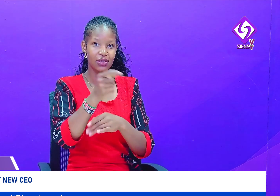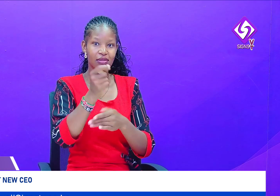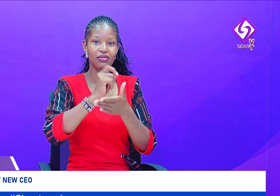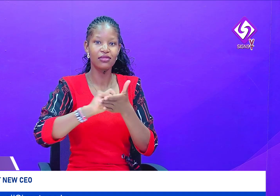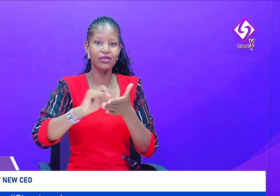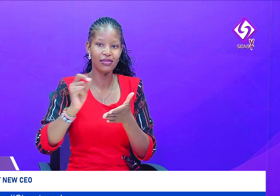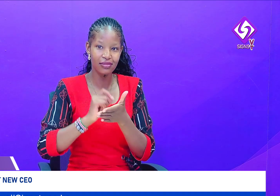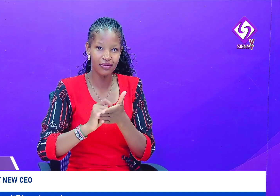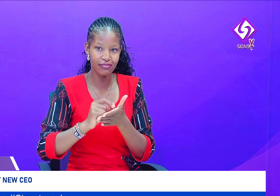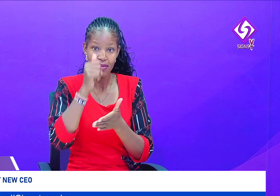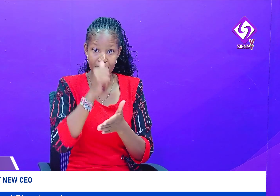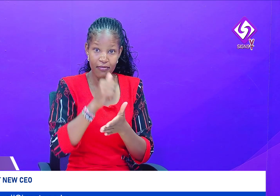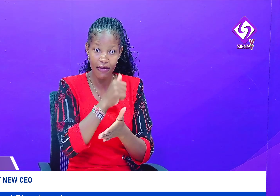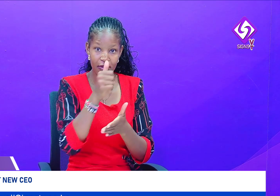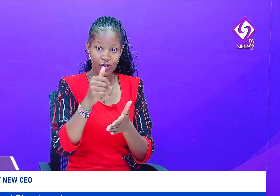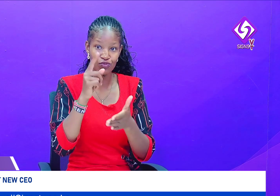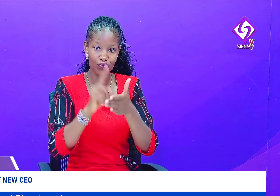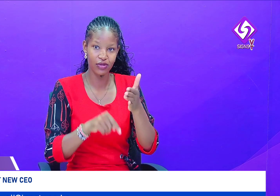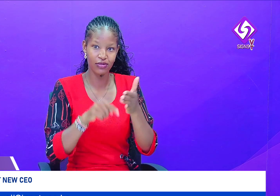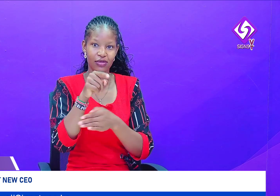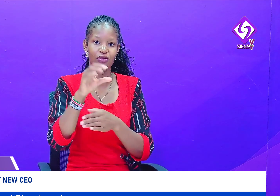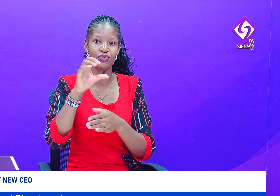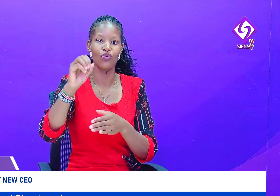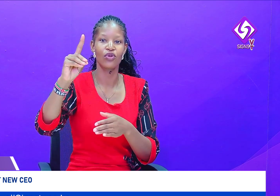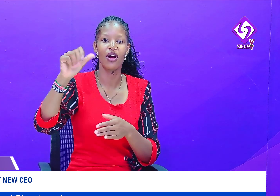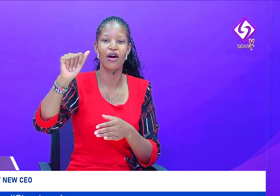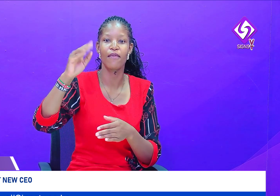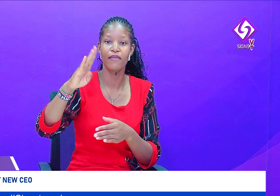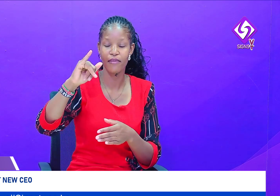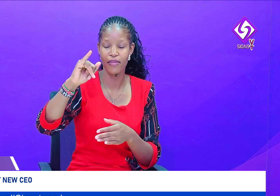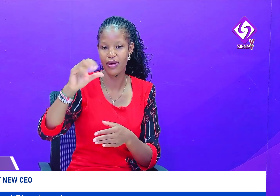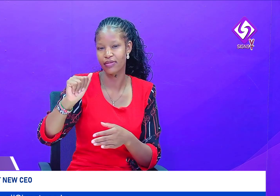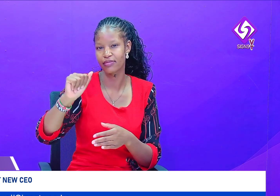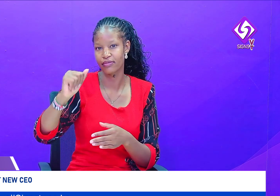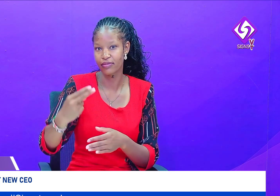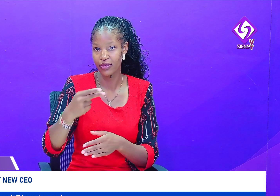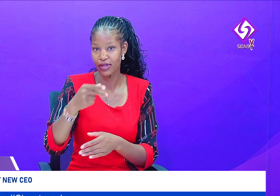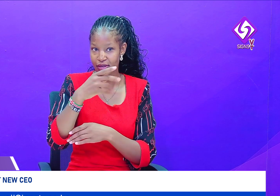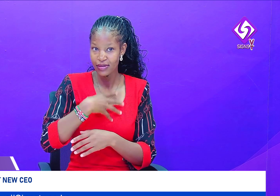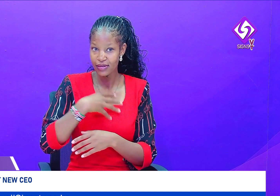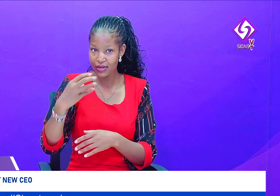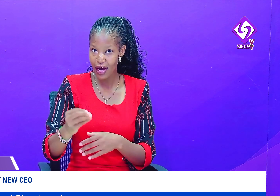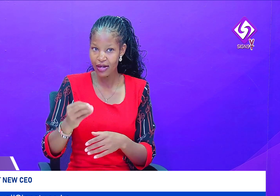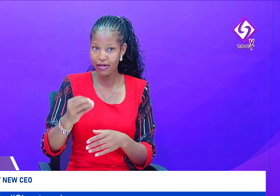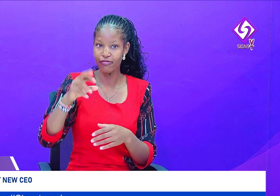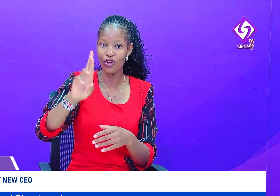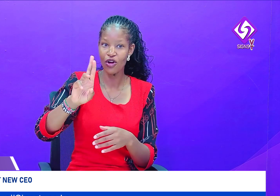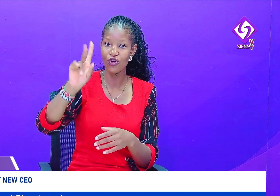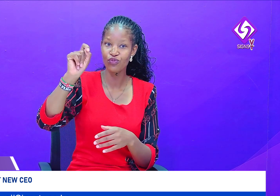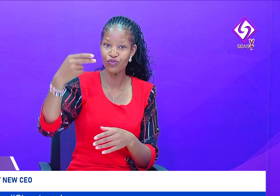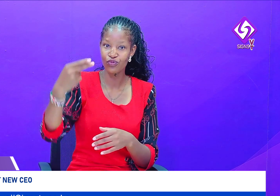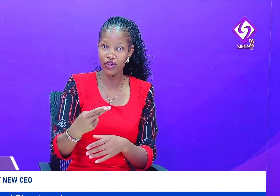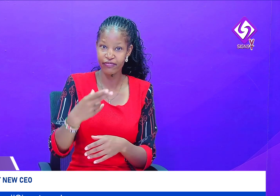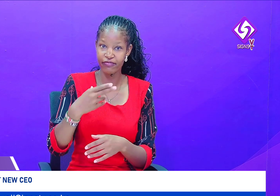The Commission's decision bypassed by 2 Deputy Commissioner Secretary, Obadia Keitani and